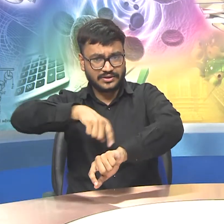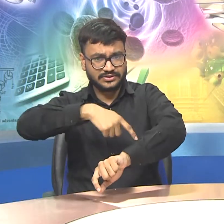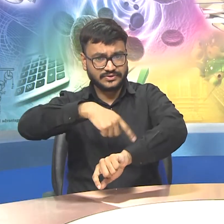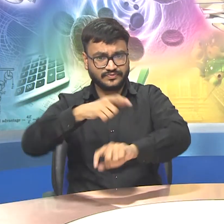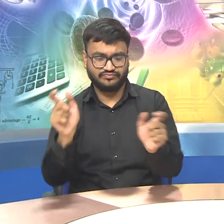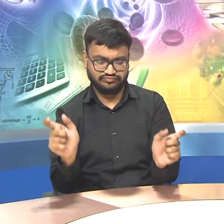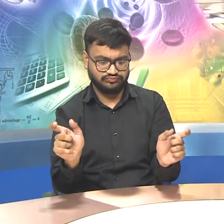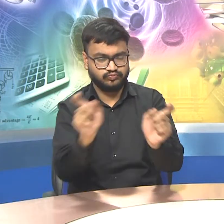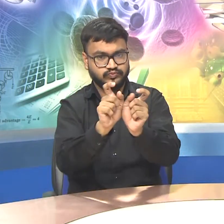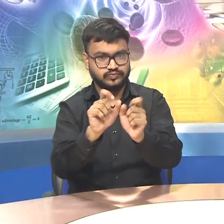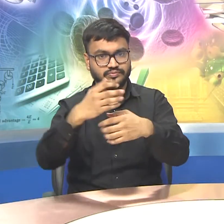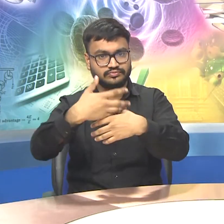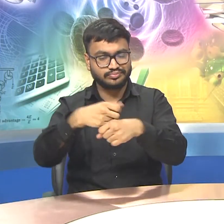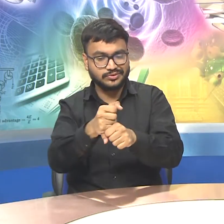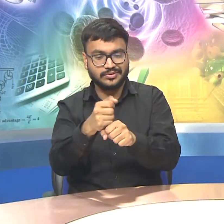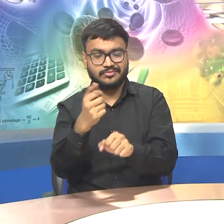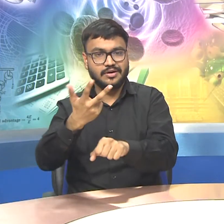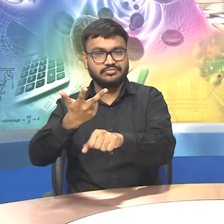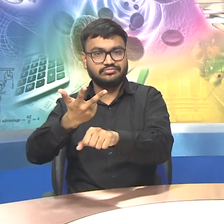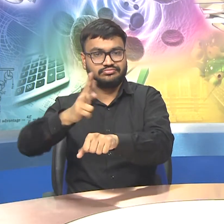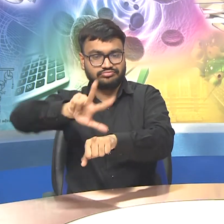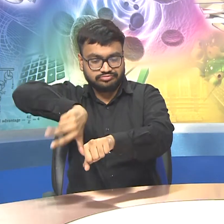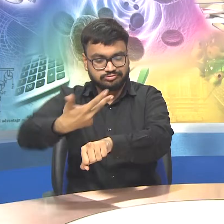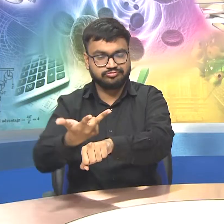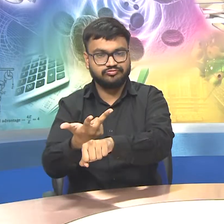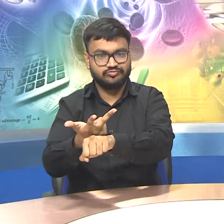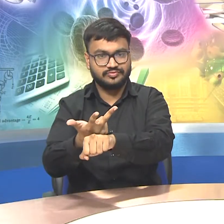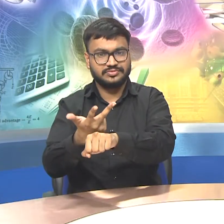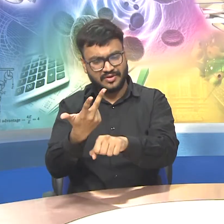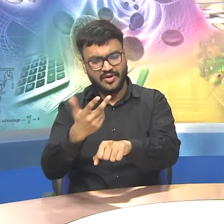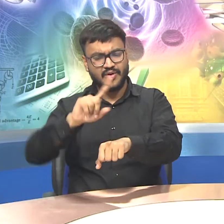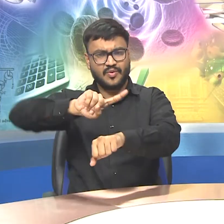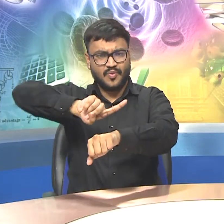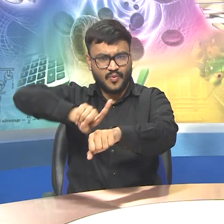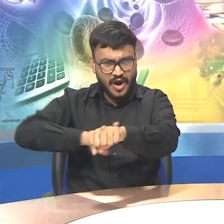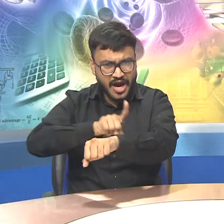5 hours, and also same for the 8 hours.